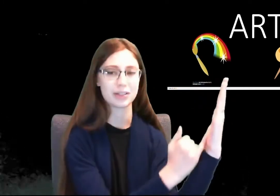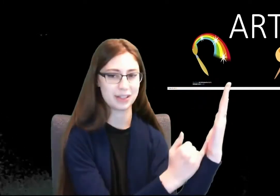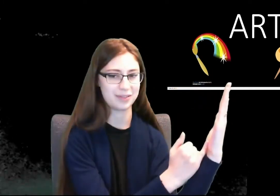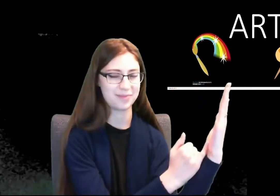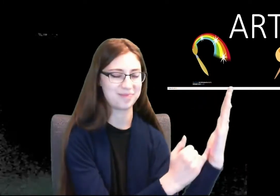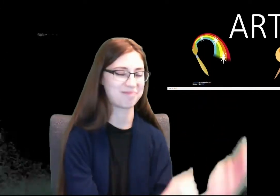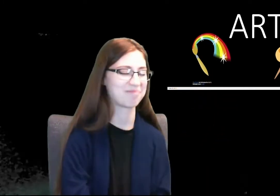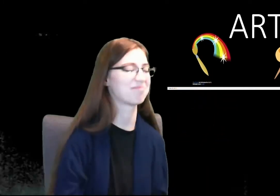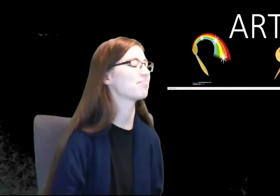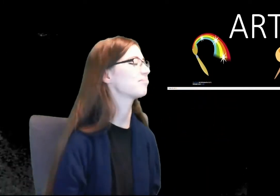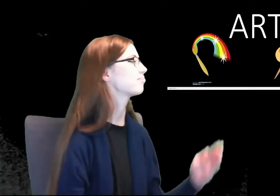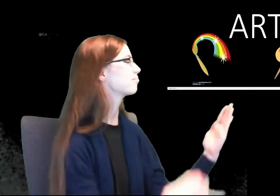Art.